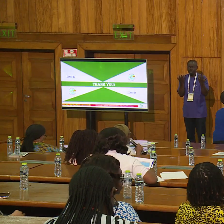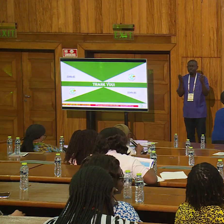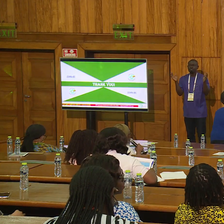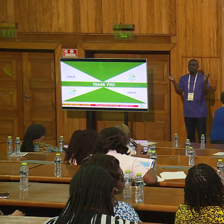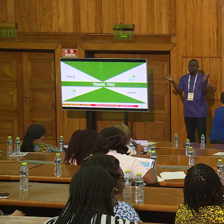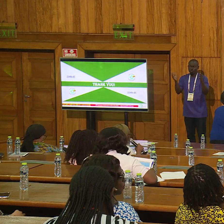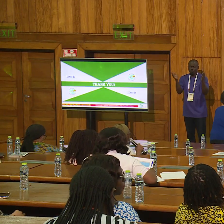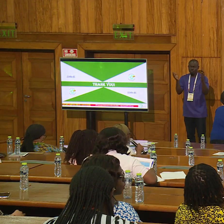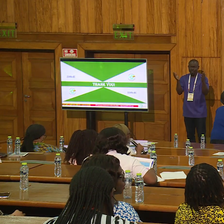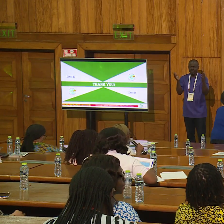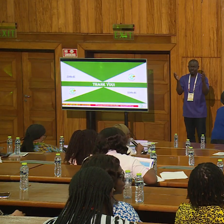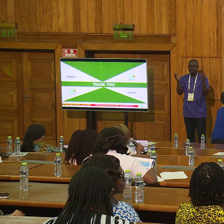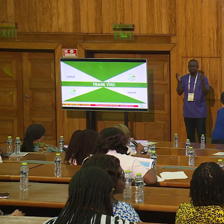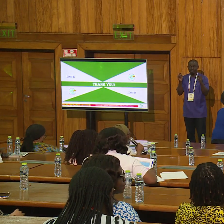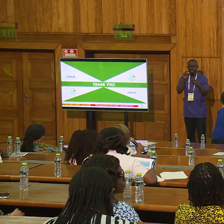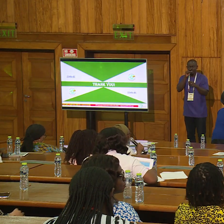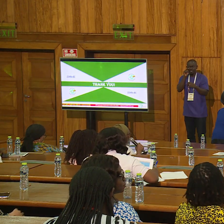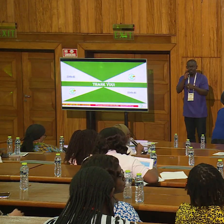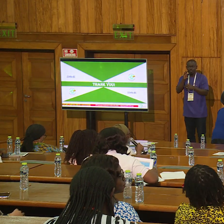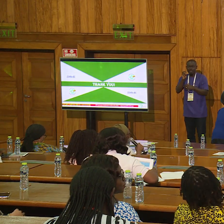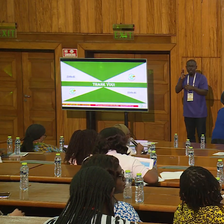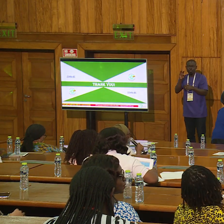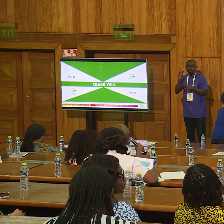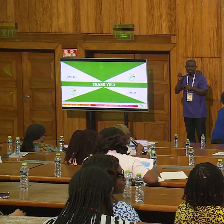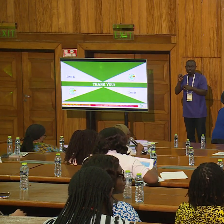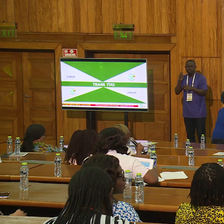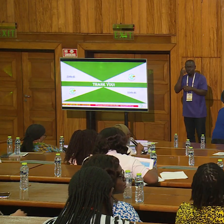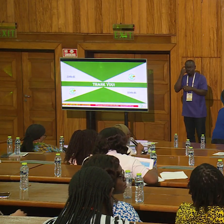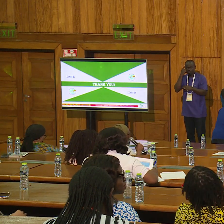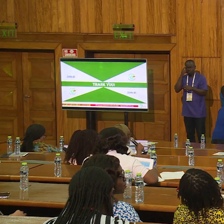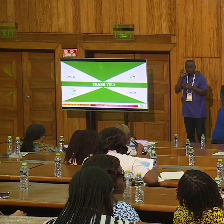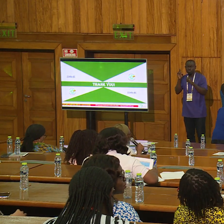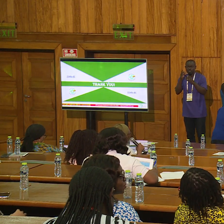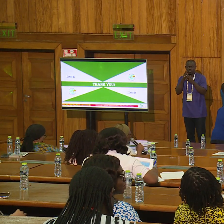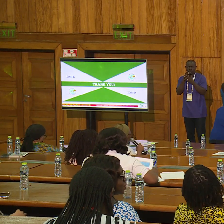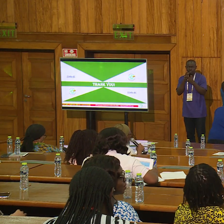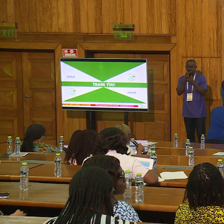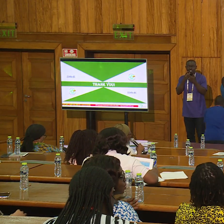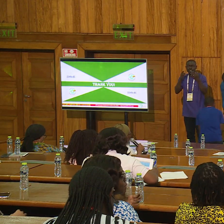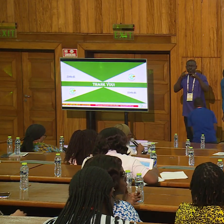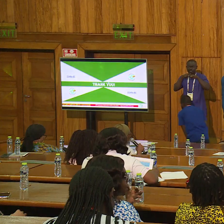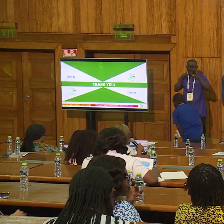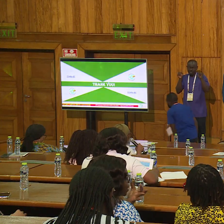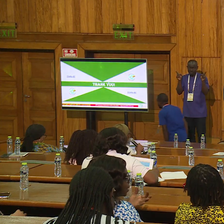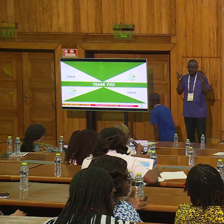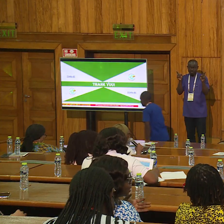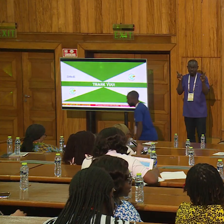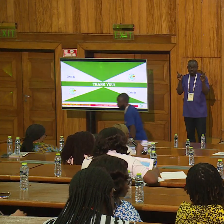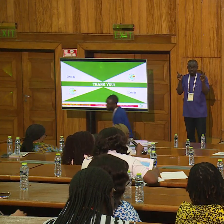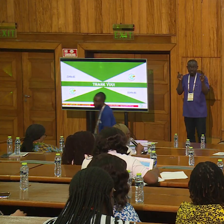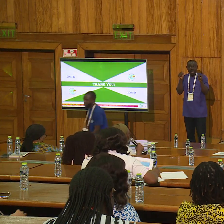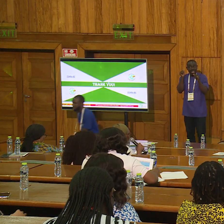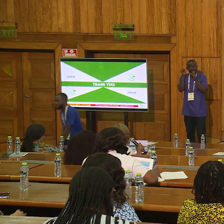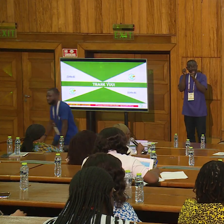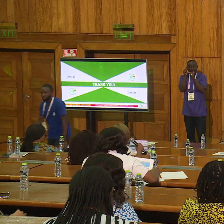taking a different turn, because in most cases, everything used to